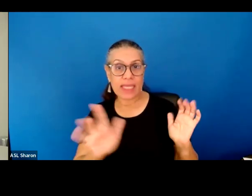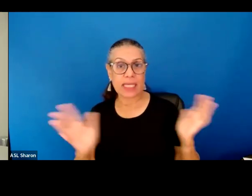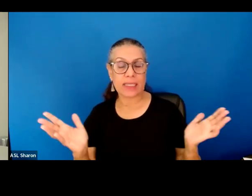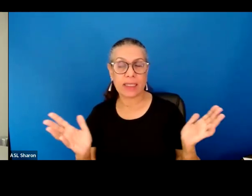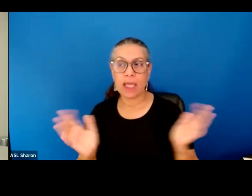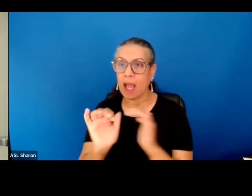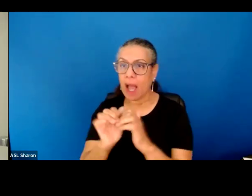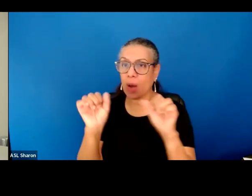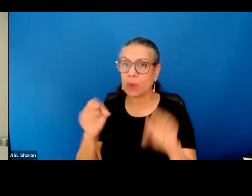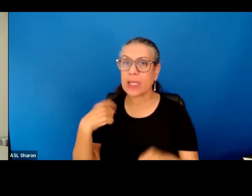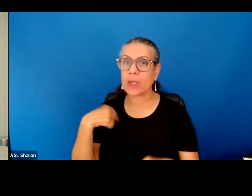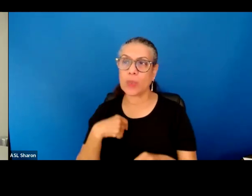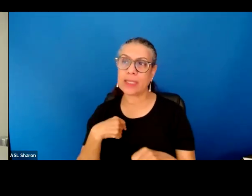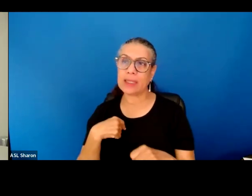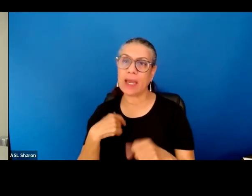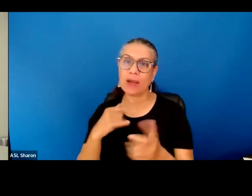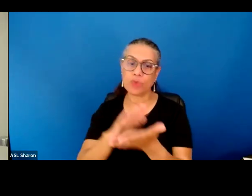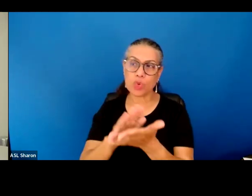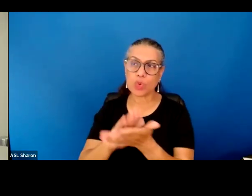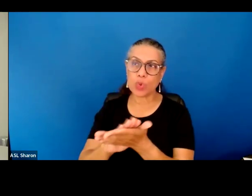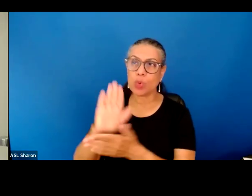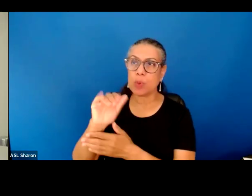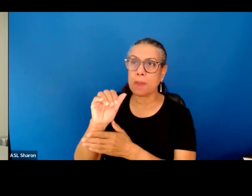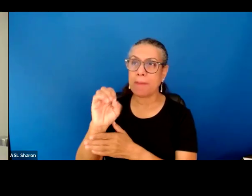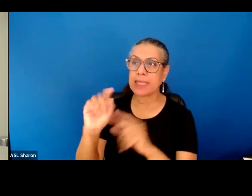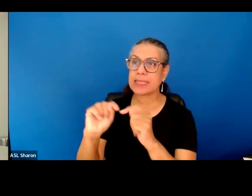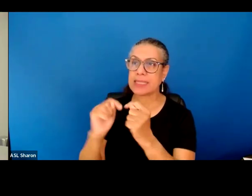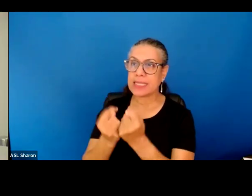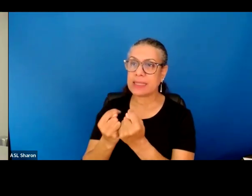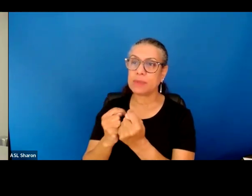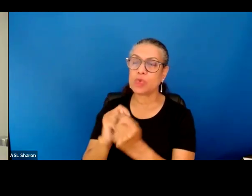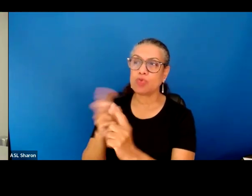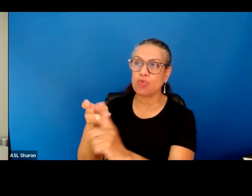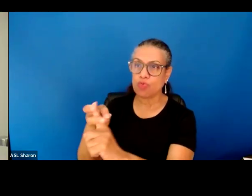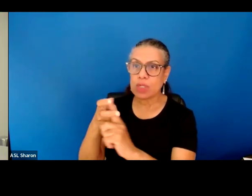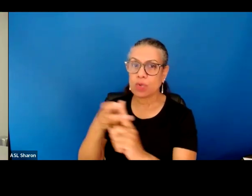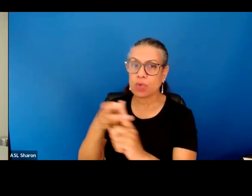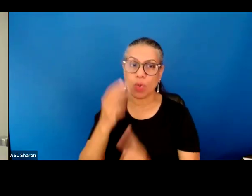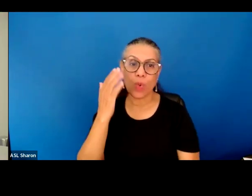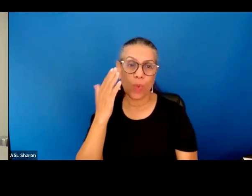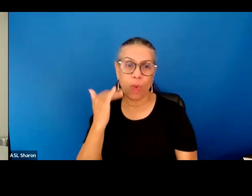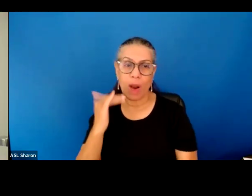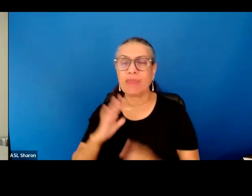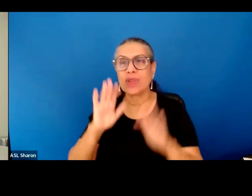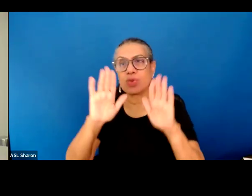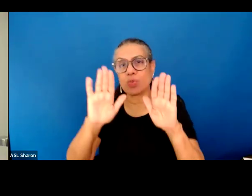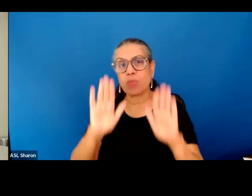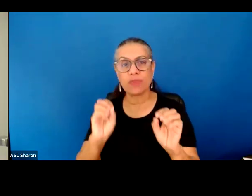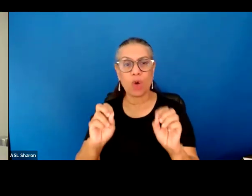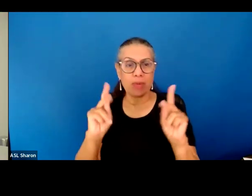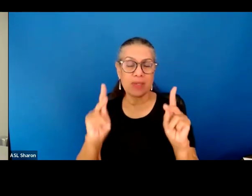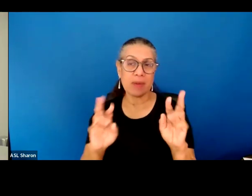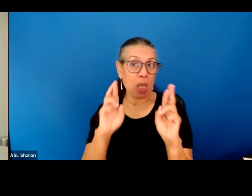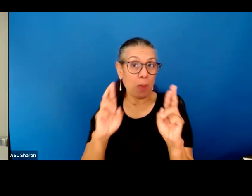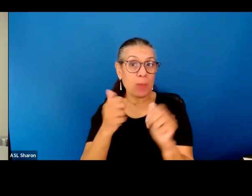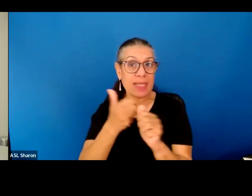be able to mobilize school-based teams to do some of that recruiting because they're just such wonderful opportunities. And we want to hope that